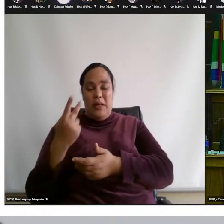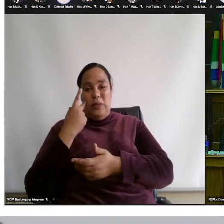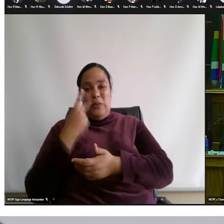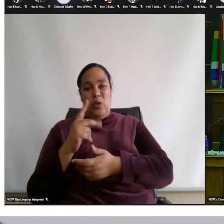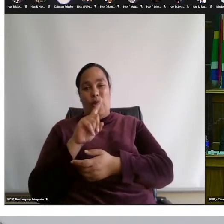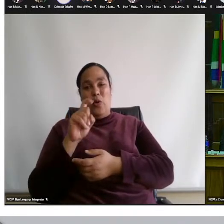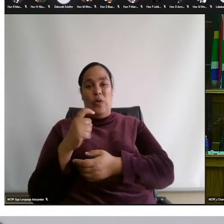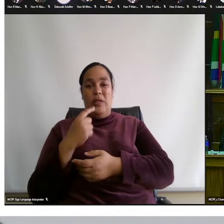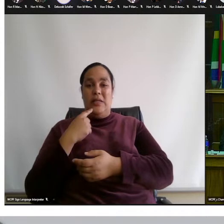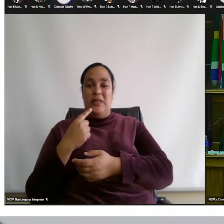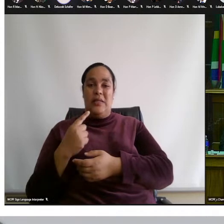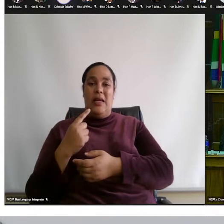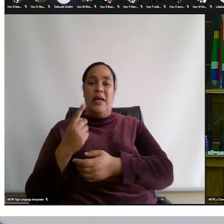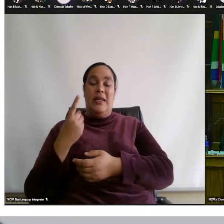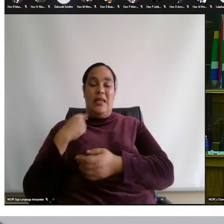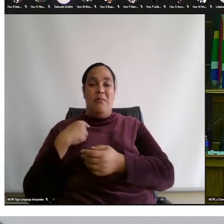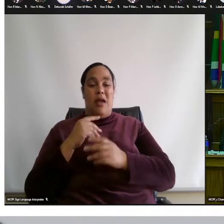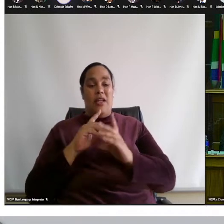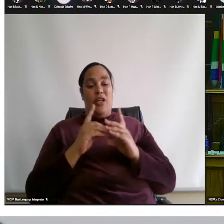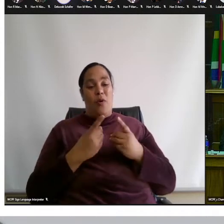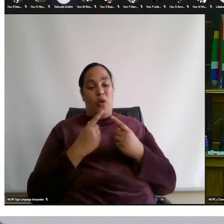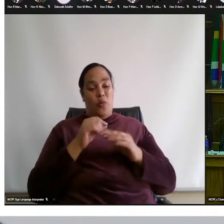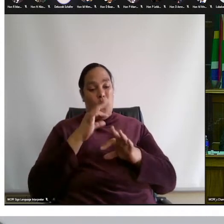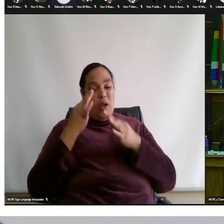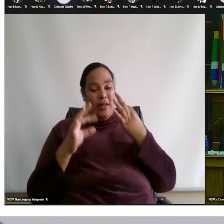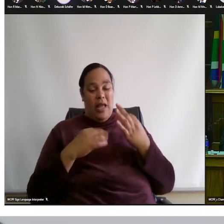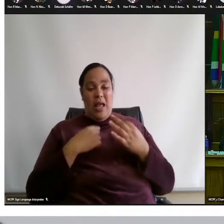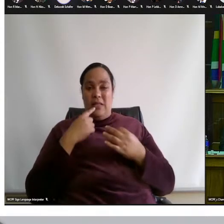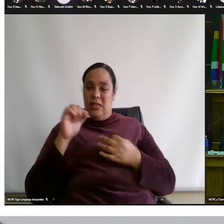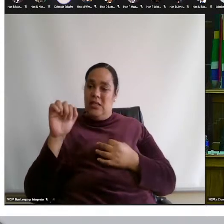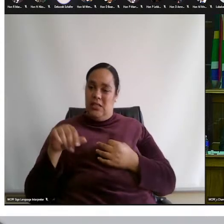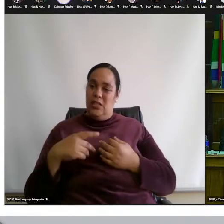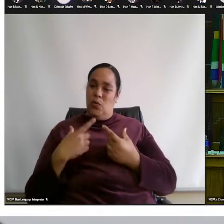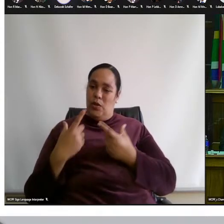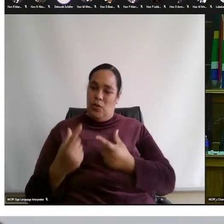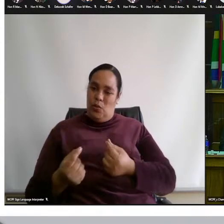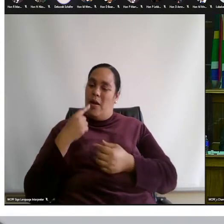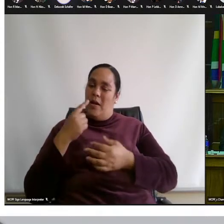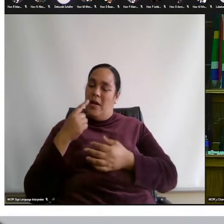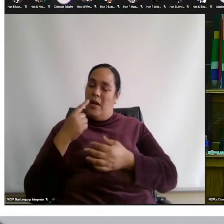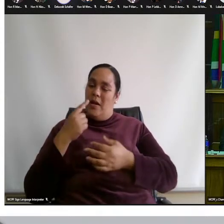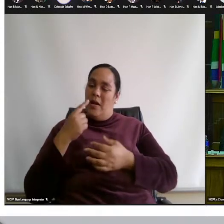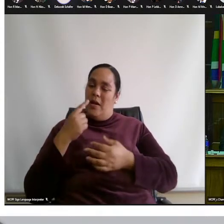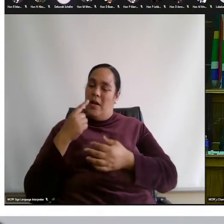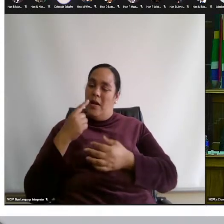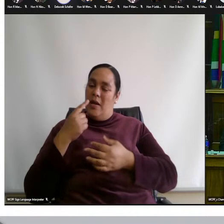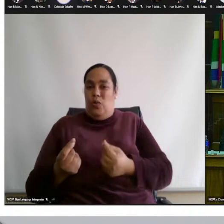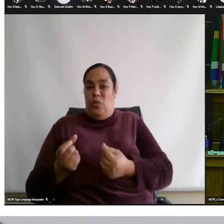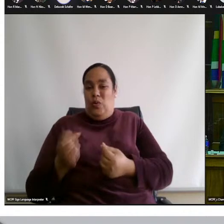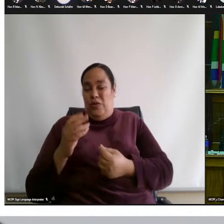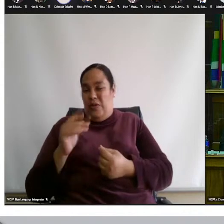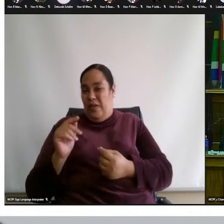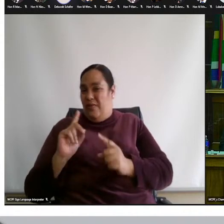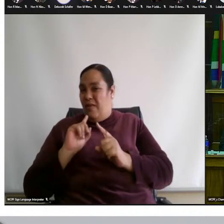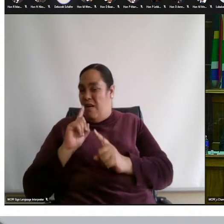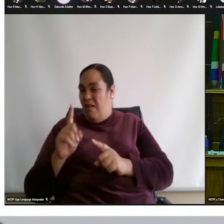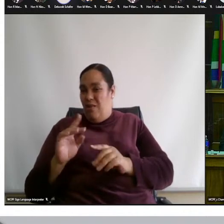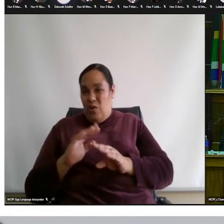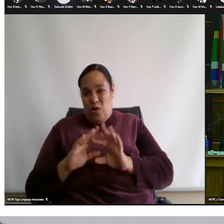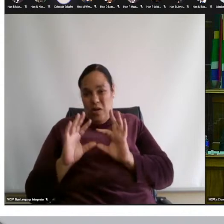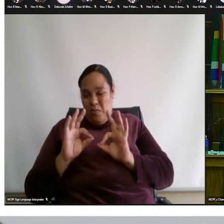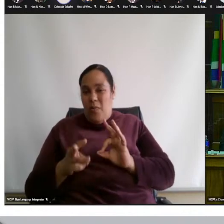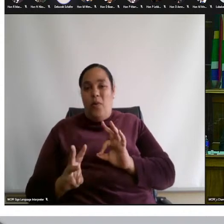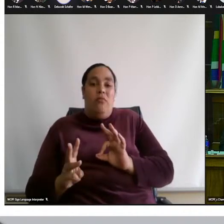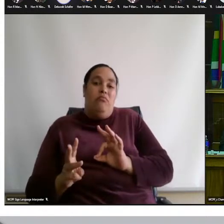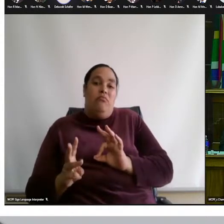said, did my department conduct a needs analysis? And I answered, yes, we did, and I told him exactly how. So if that is answering in an evasive manner,